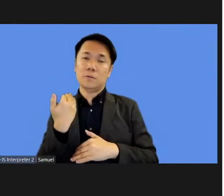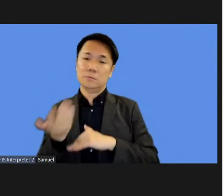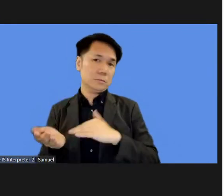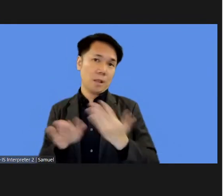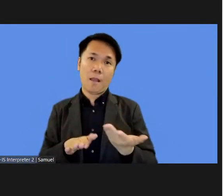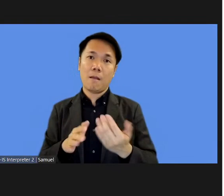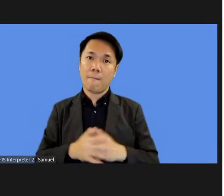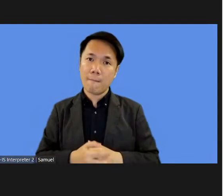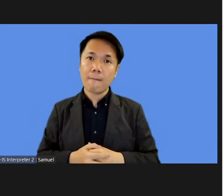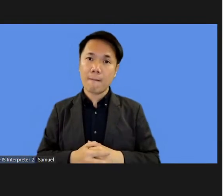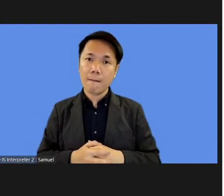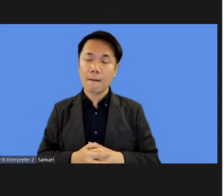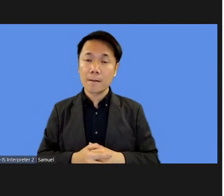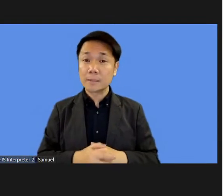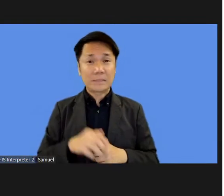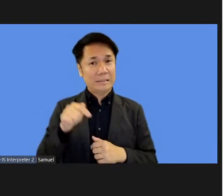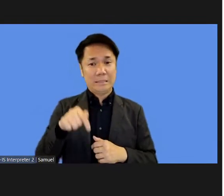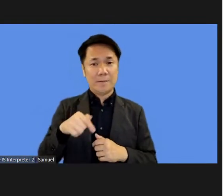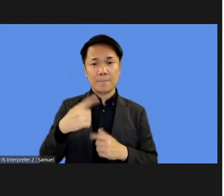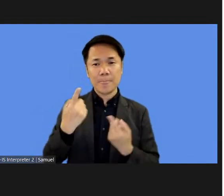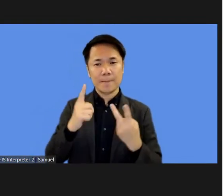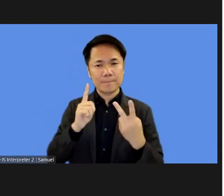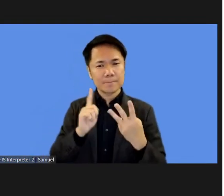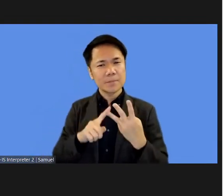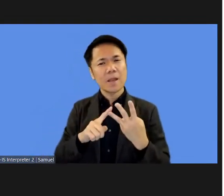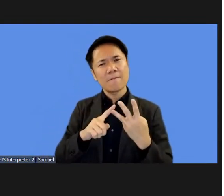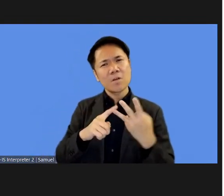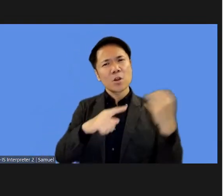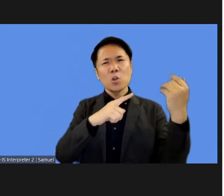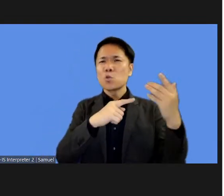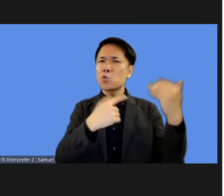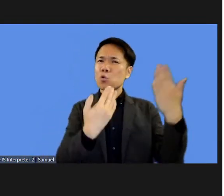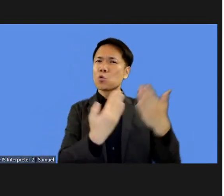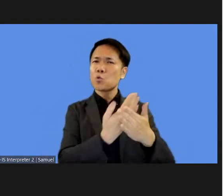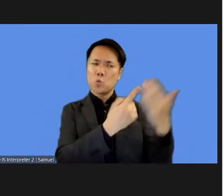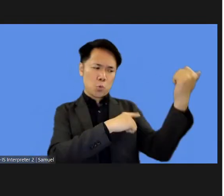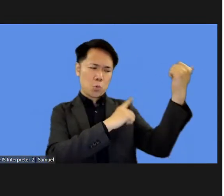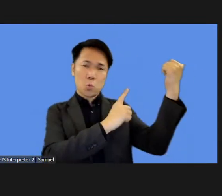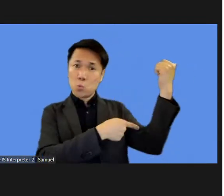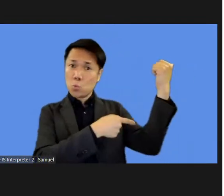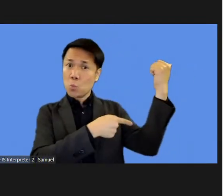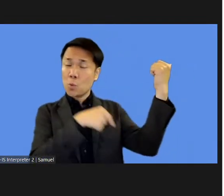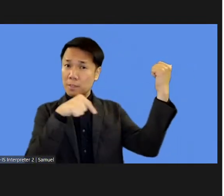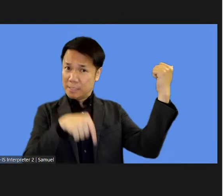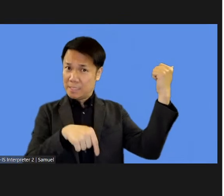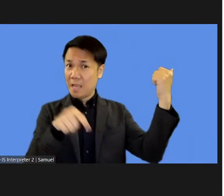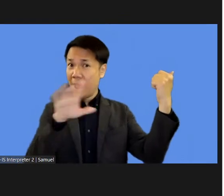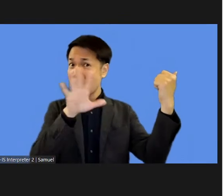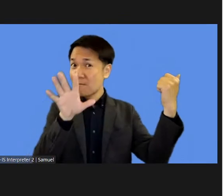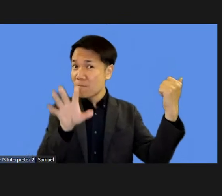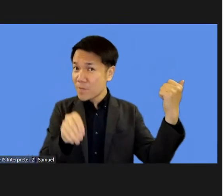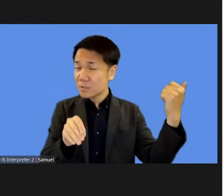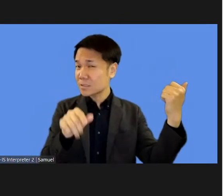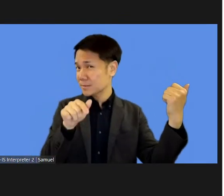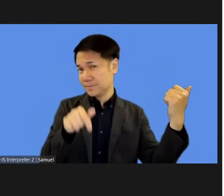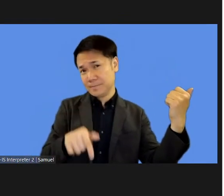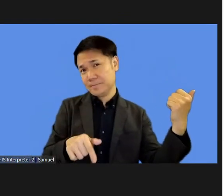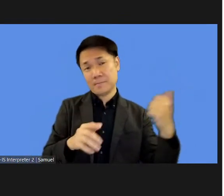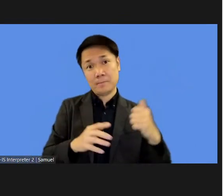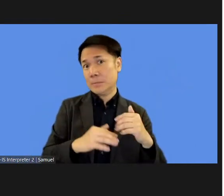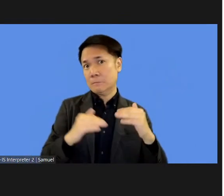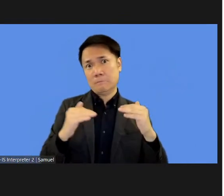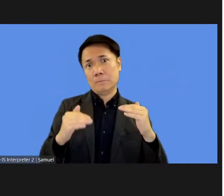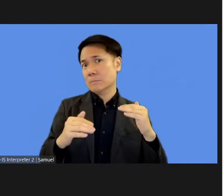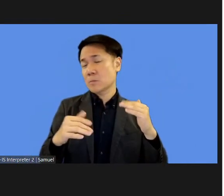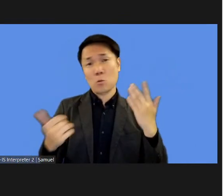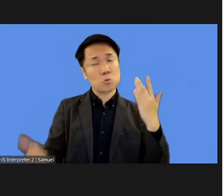again, Africa is not doing very well. Although when you consider Africa's high use of biomass, it means that Africa is the highest share of